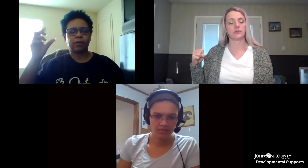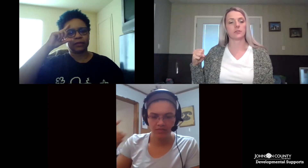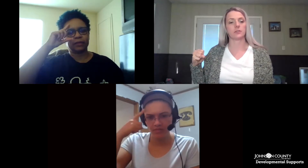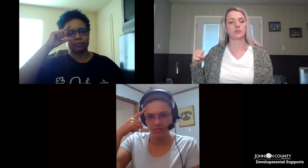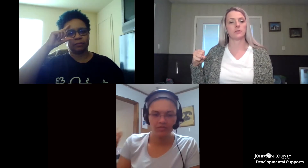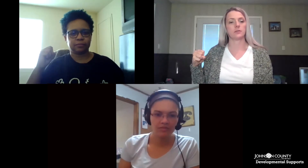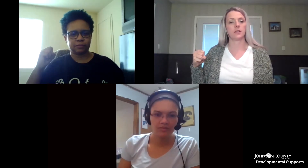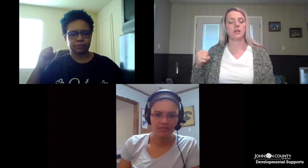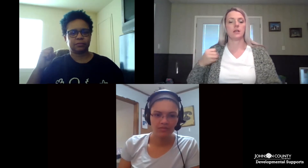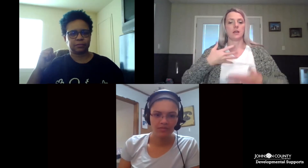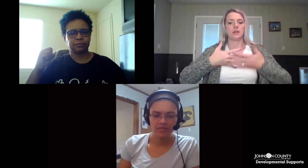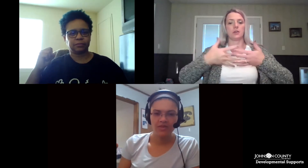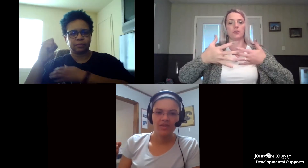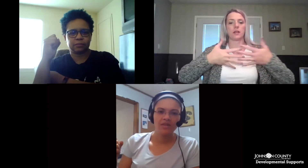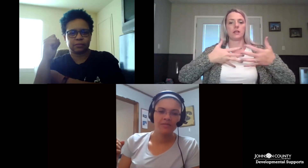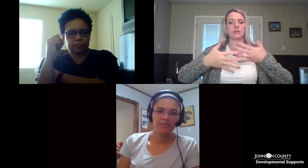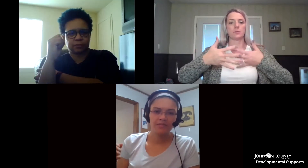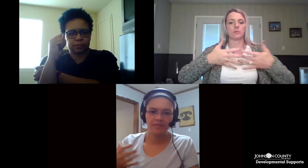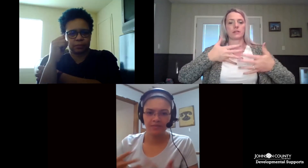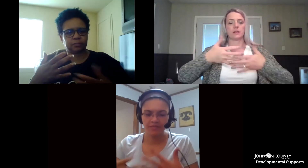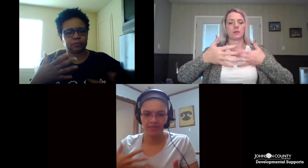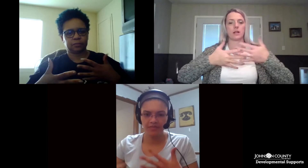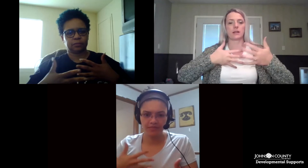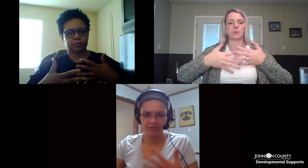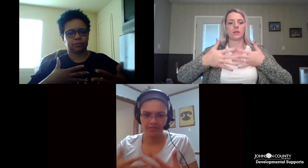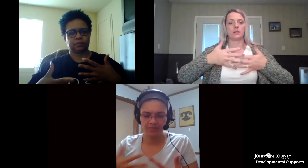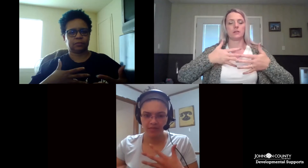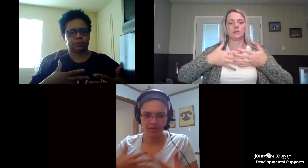silver. And then gray is we're mixing our black and white.